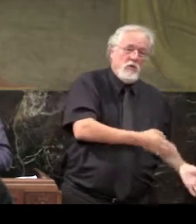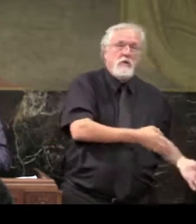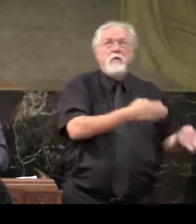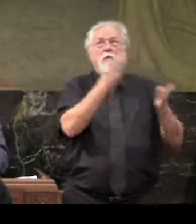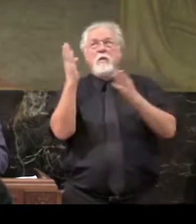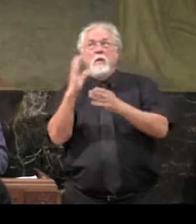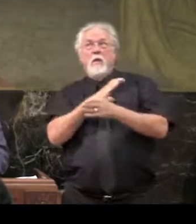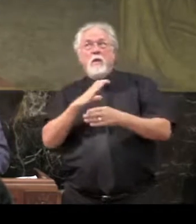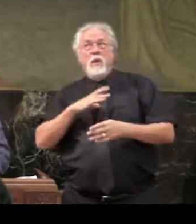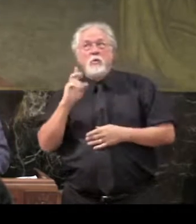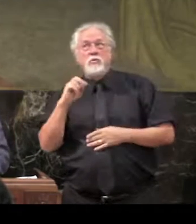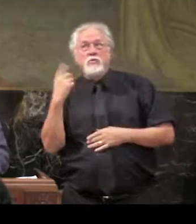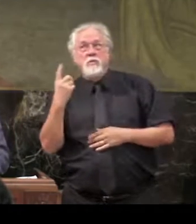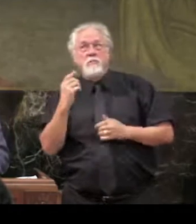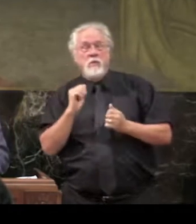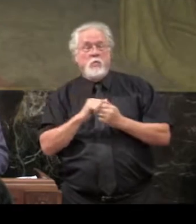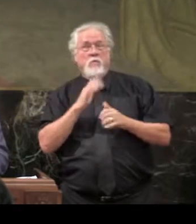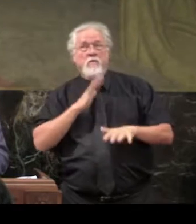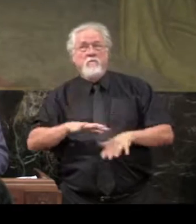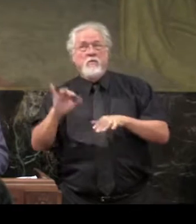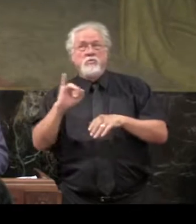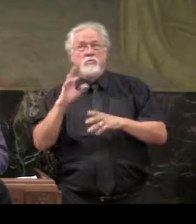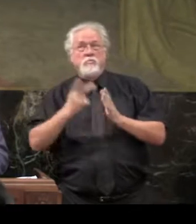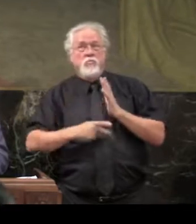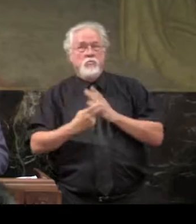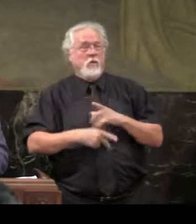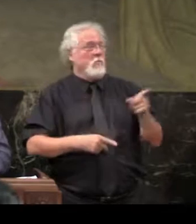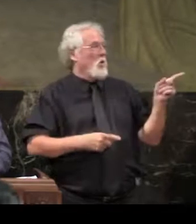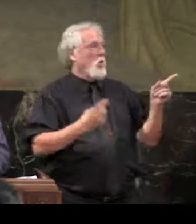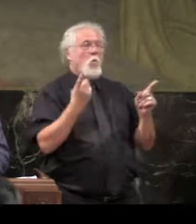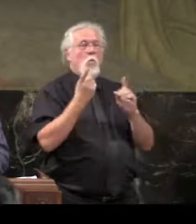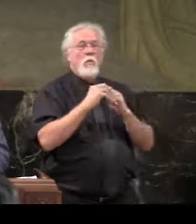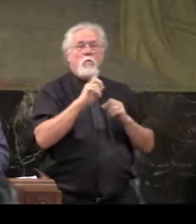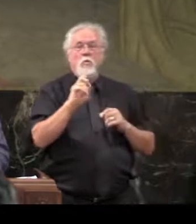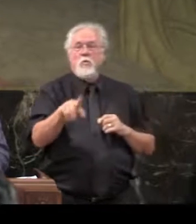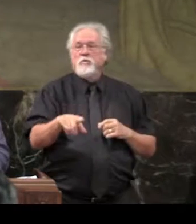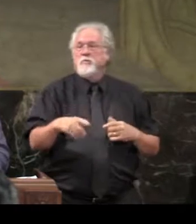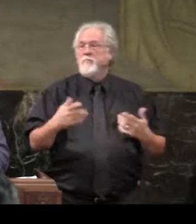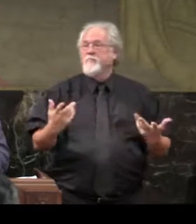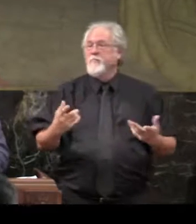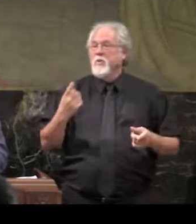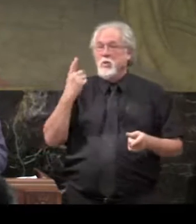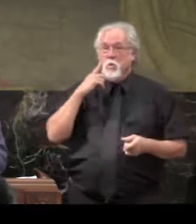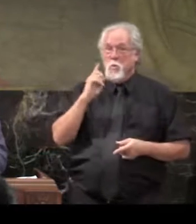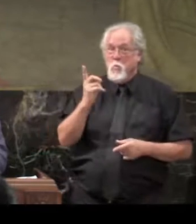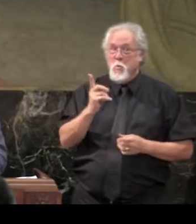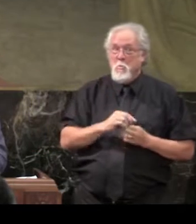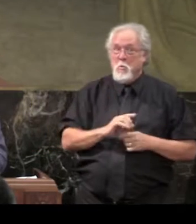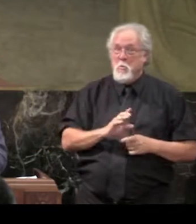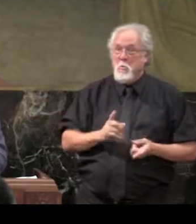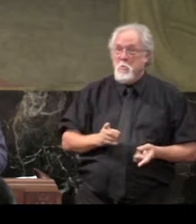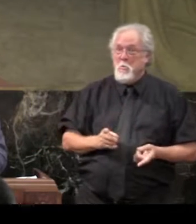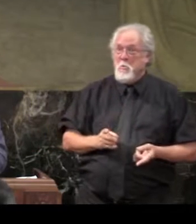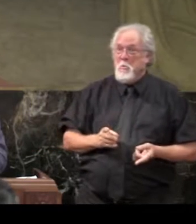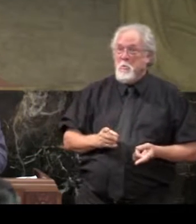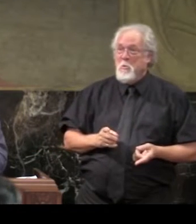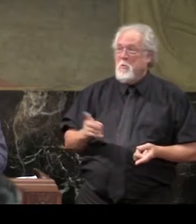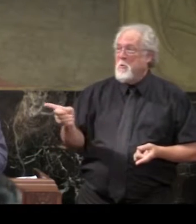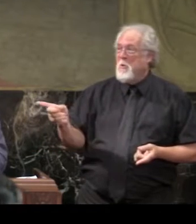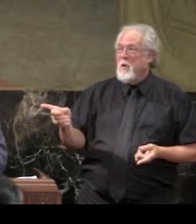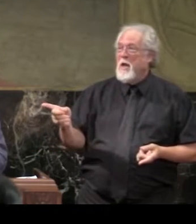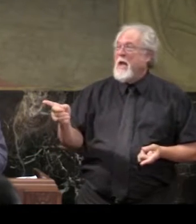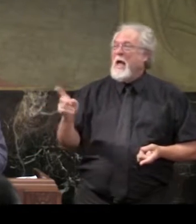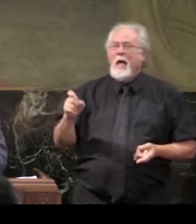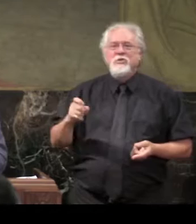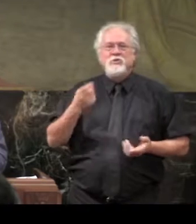whether Congress does something with the flood insurance program. One more question. Y'all heard the lady. One more. I